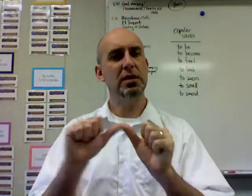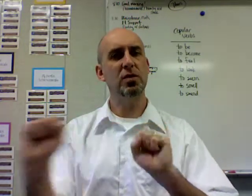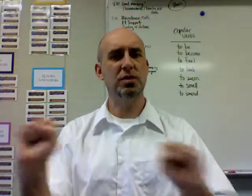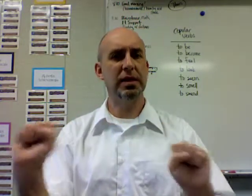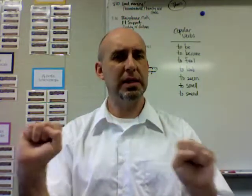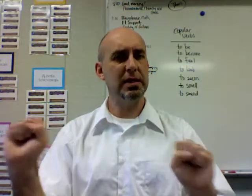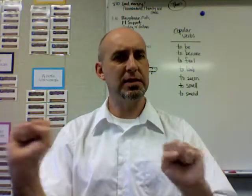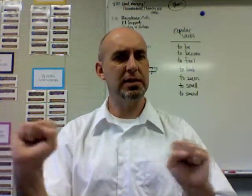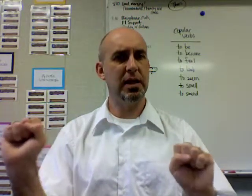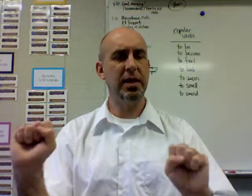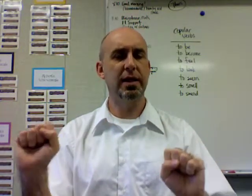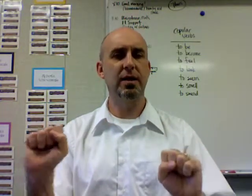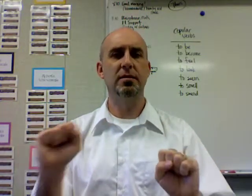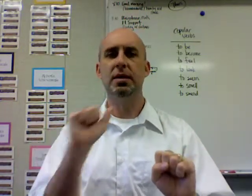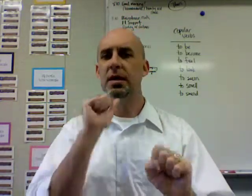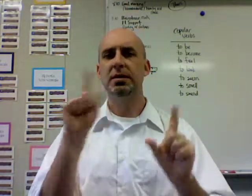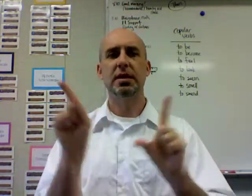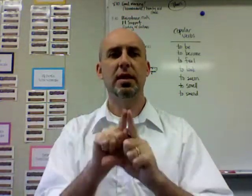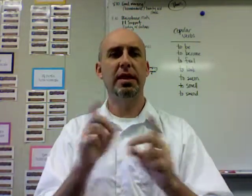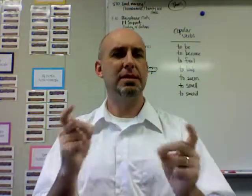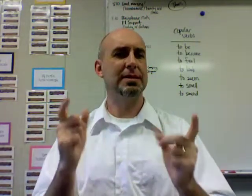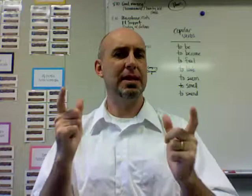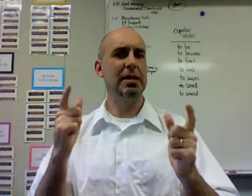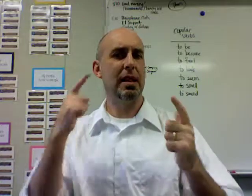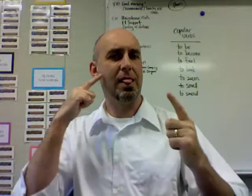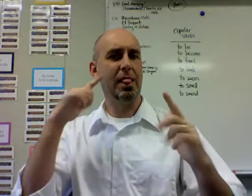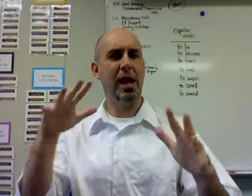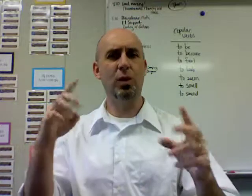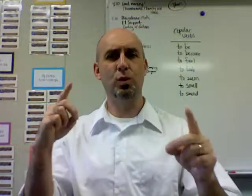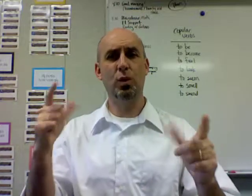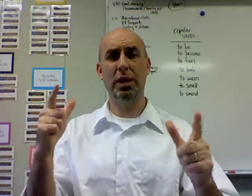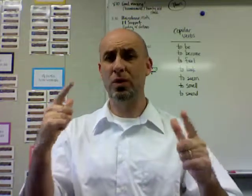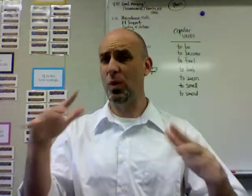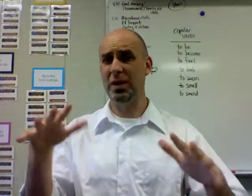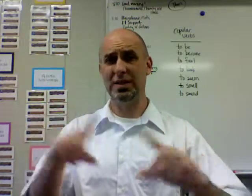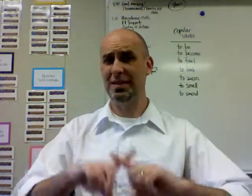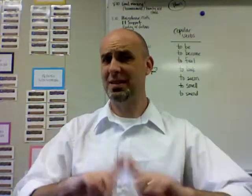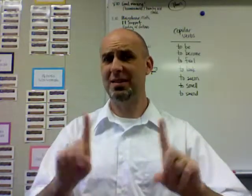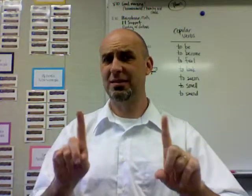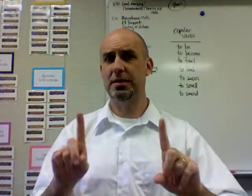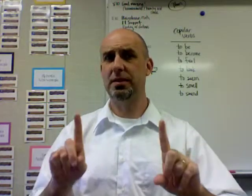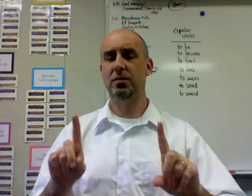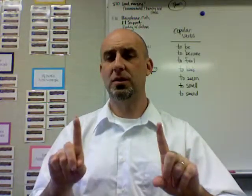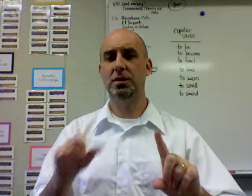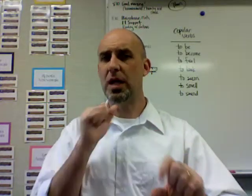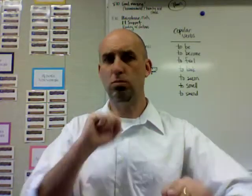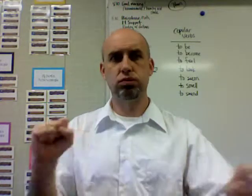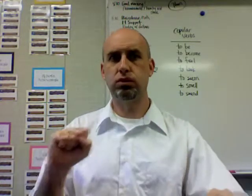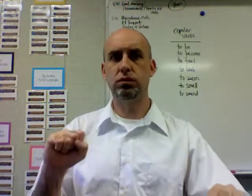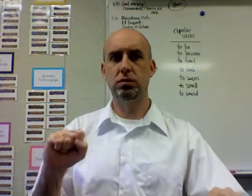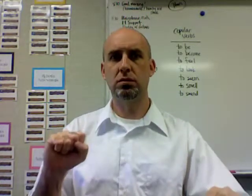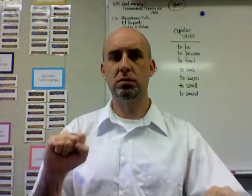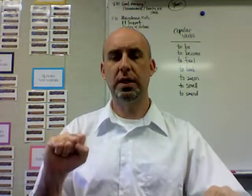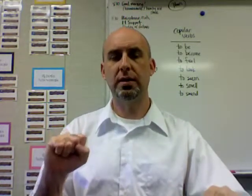it for a second because it's not like a sudden loud quick noise. Different. It's not like that.